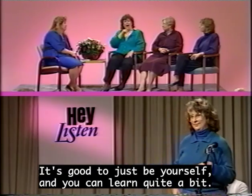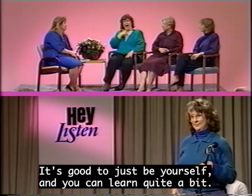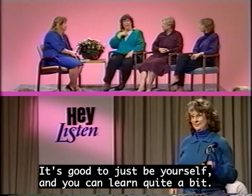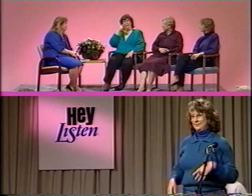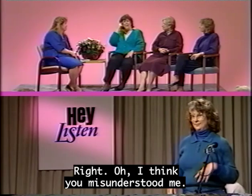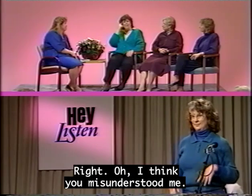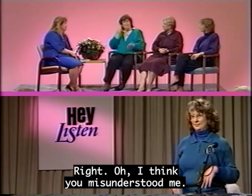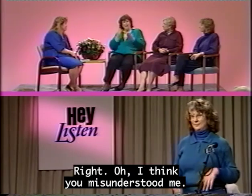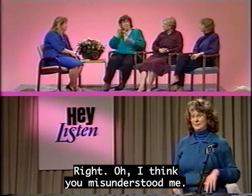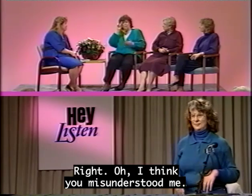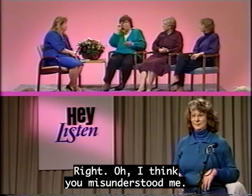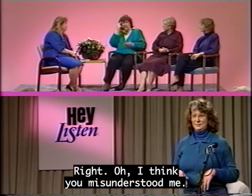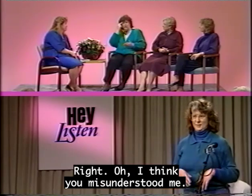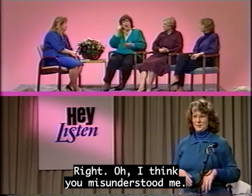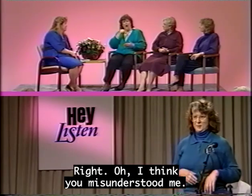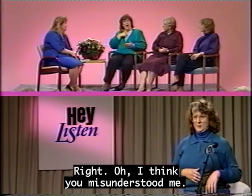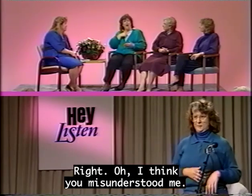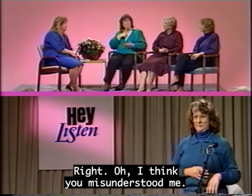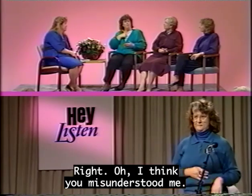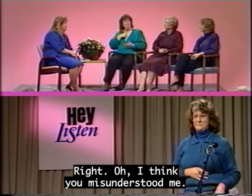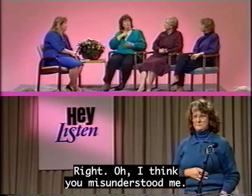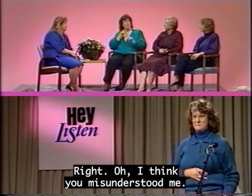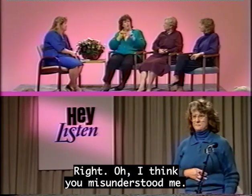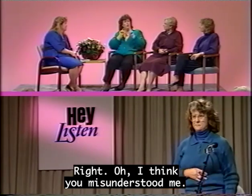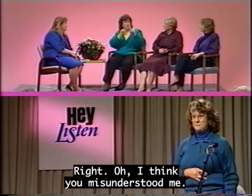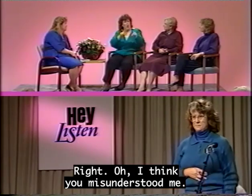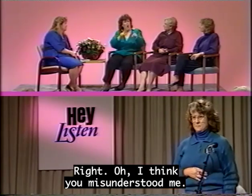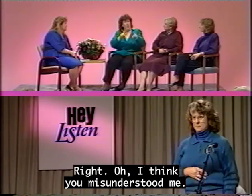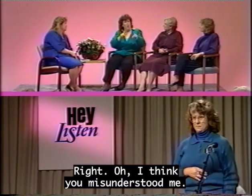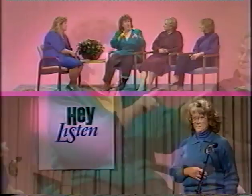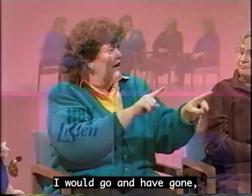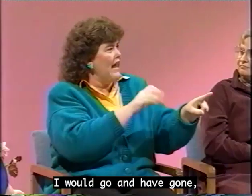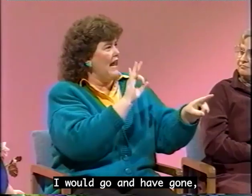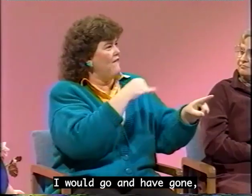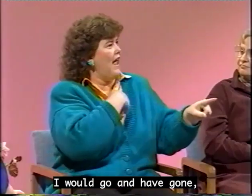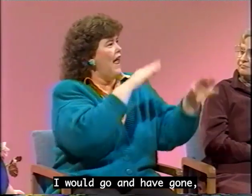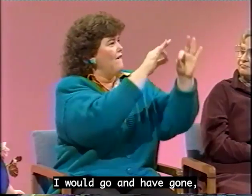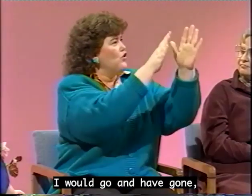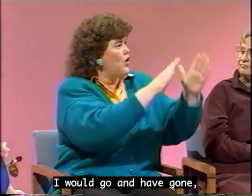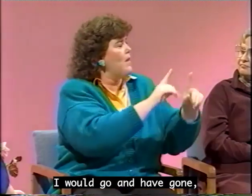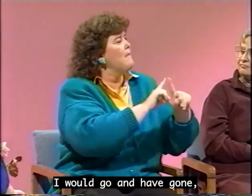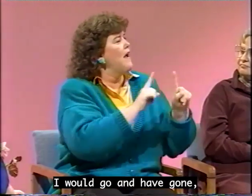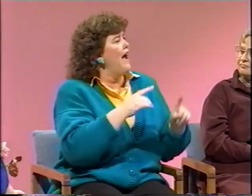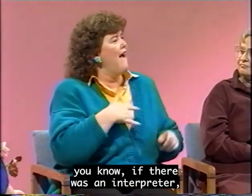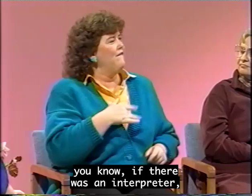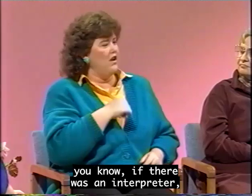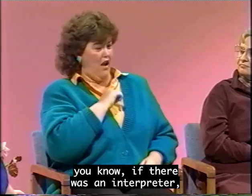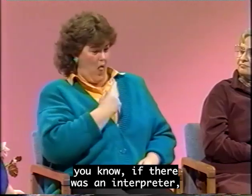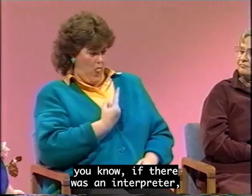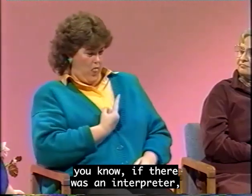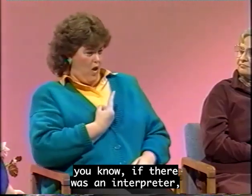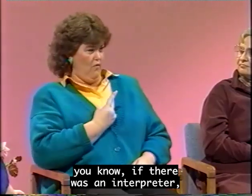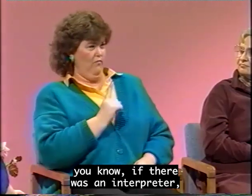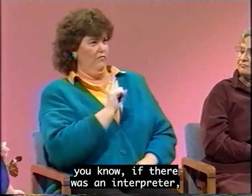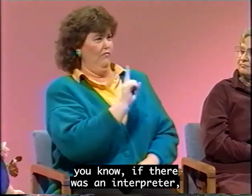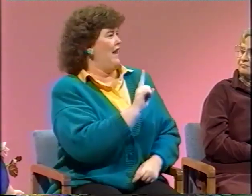bit. Right. Oh, I think you misunderstood me. I would go and have gone, if there was an interpreter. But